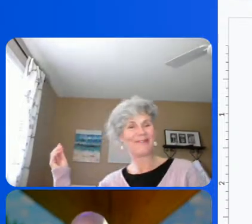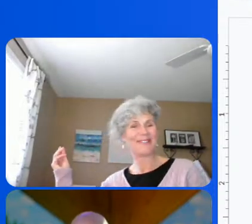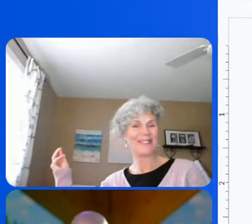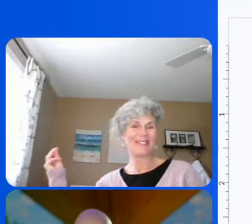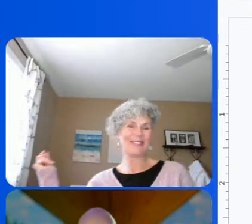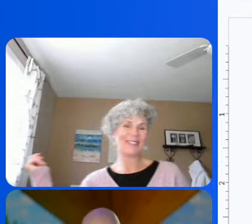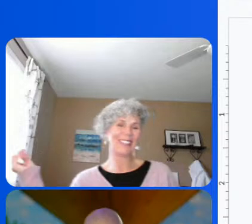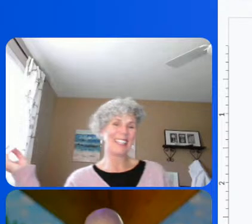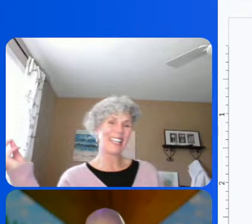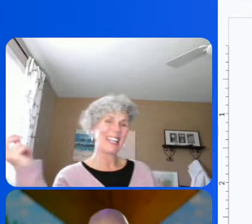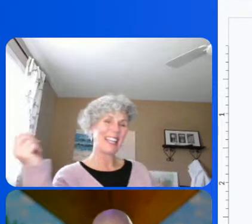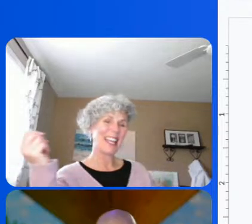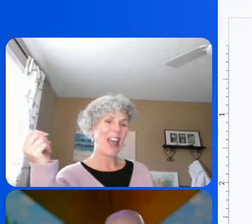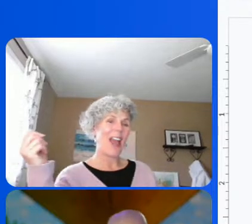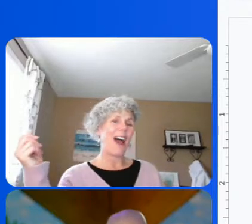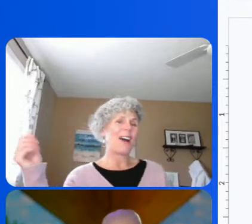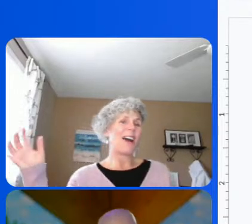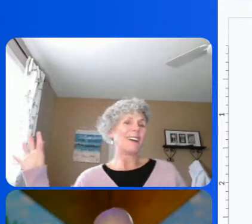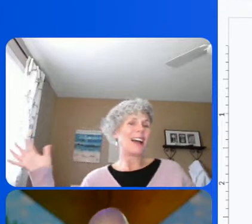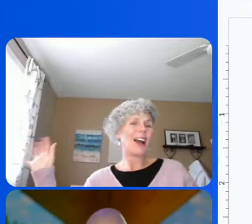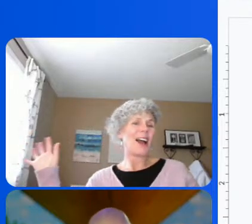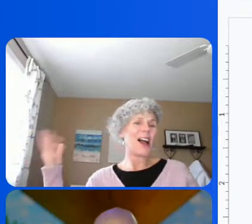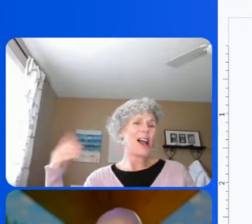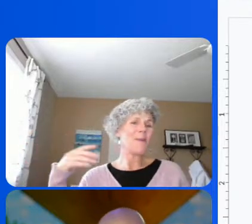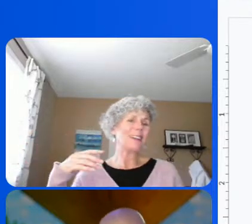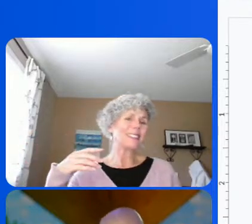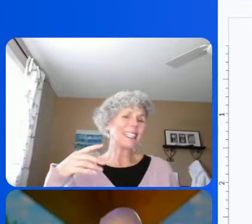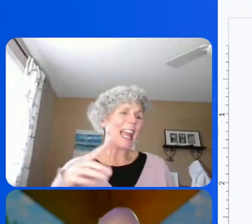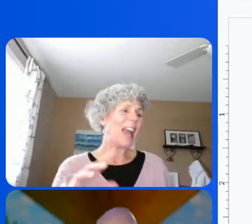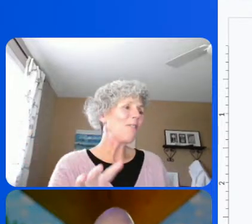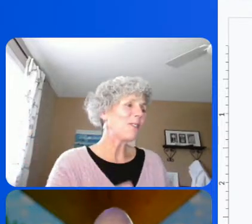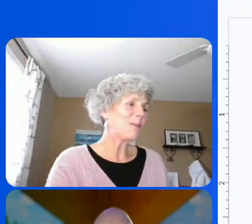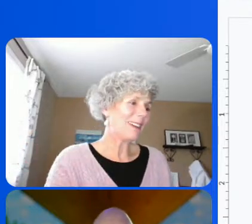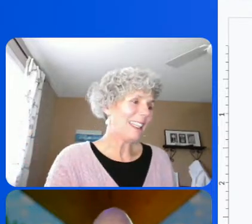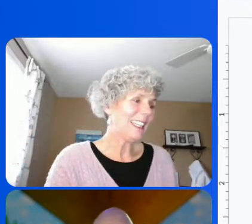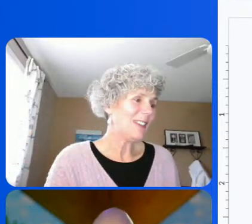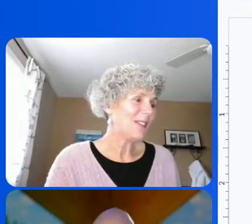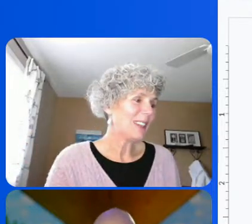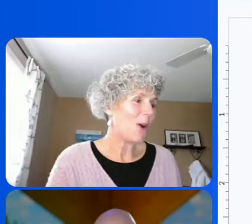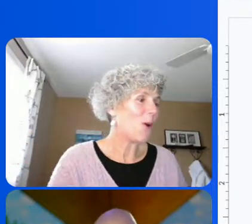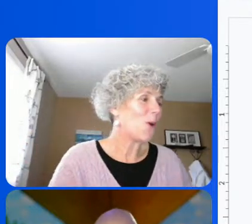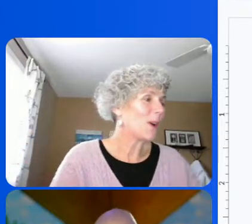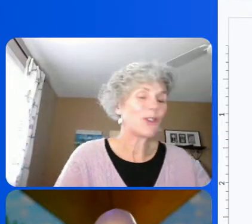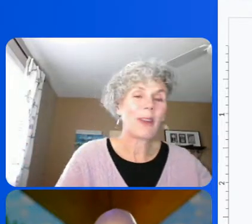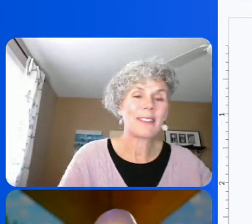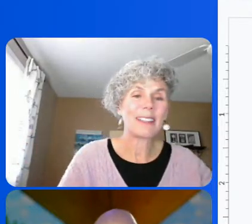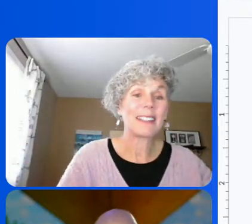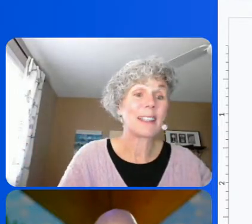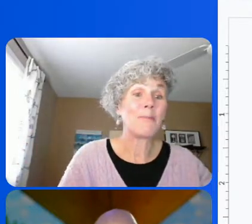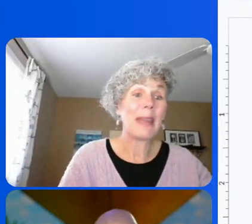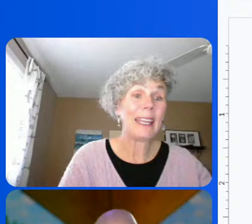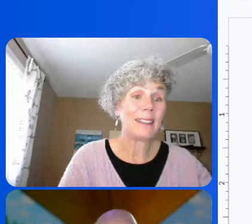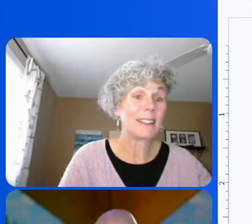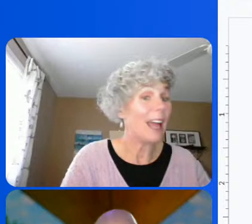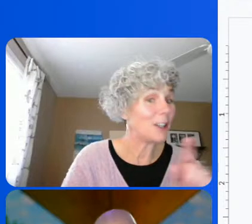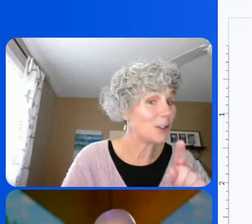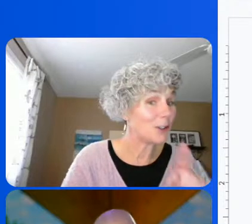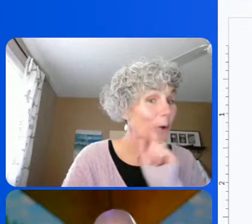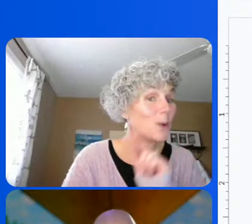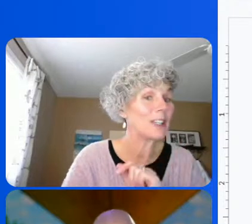Are you asking me? Or are you asking everybody else? I'm asking everybody. Oh, Ishrath says it's a maze, and it totally Hmm. could